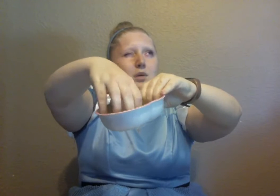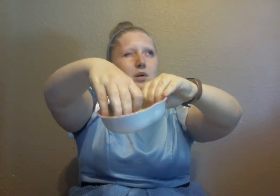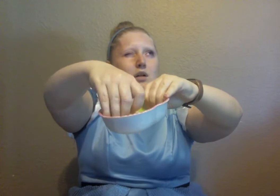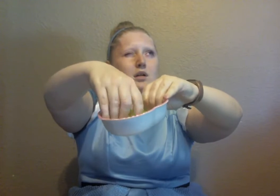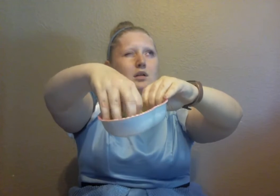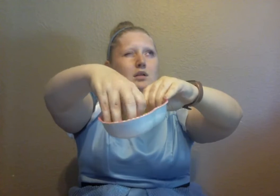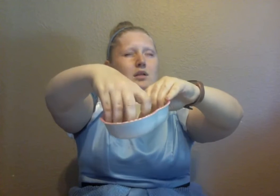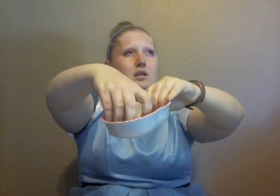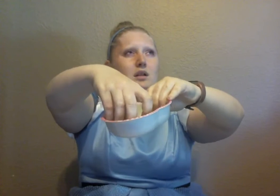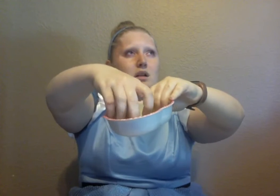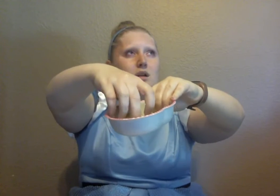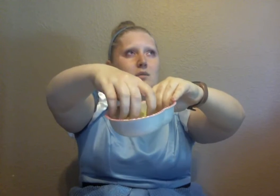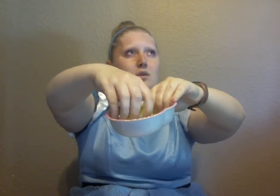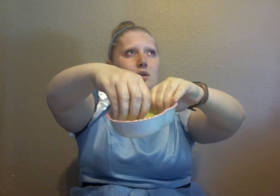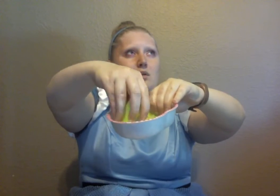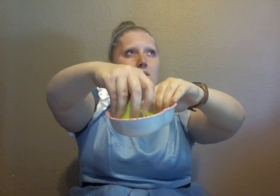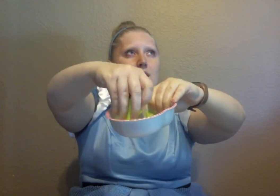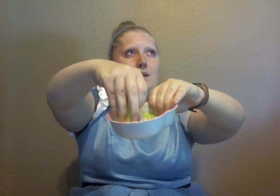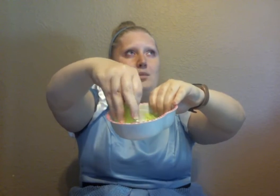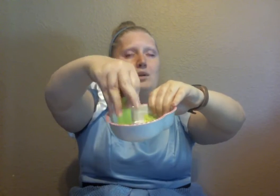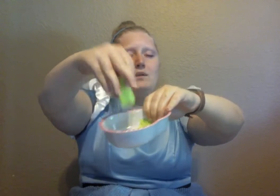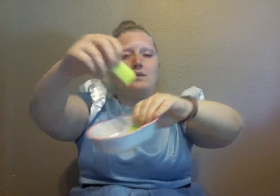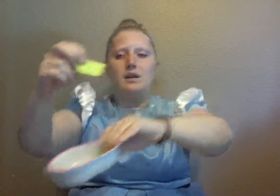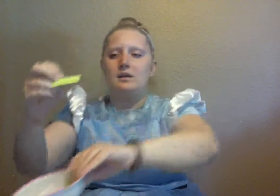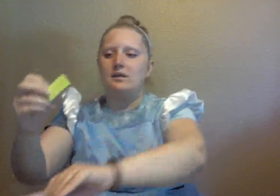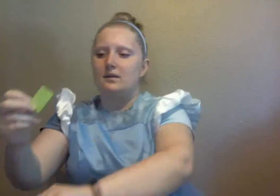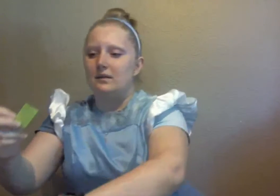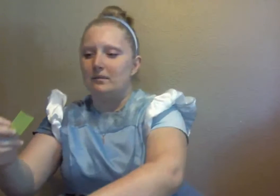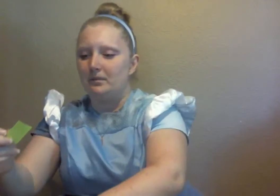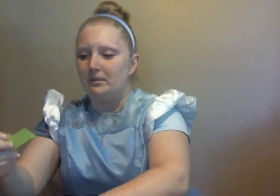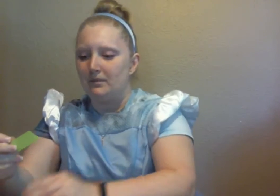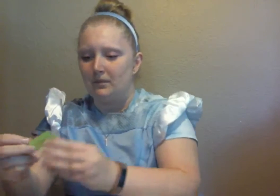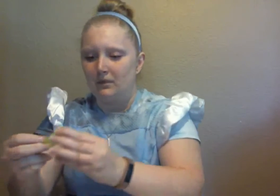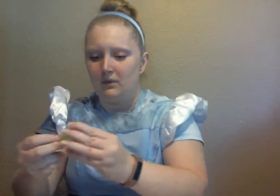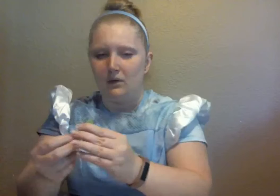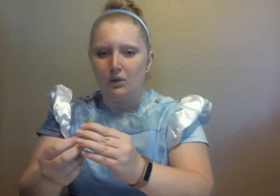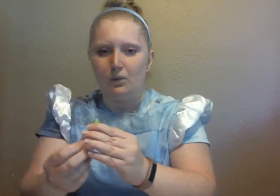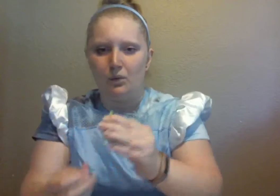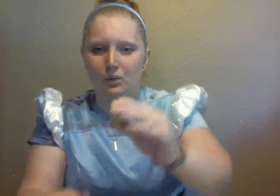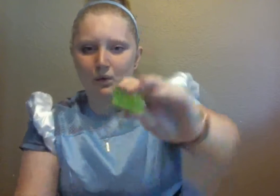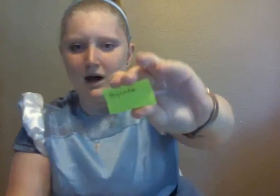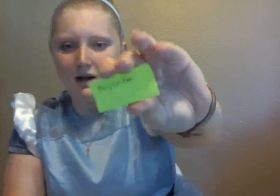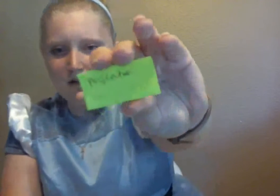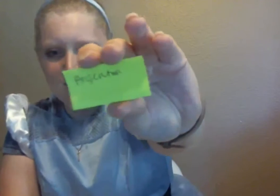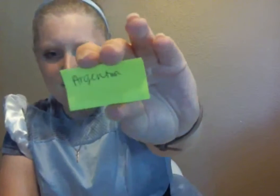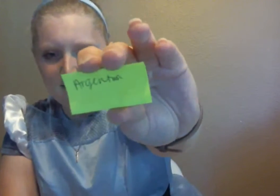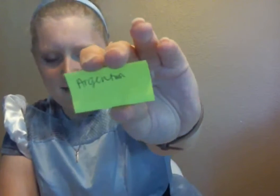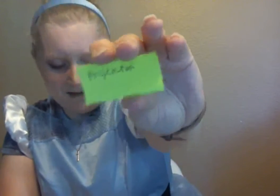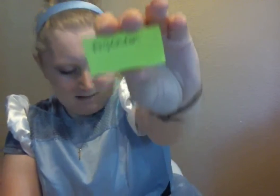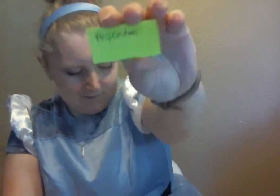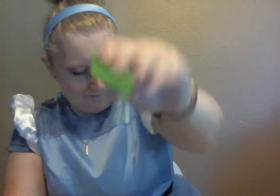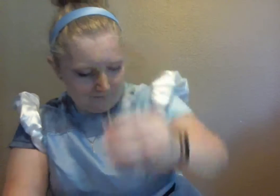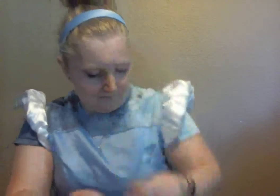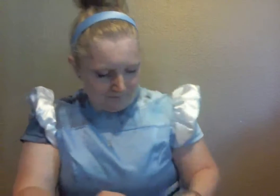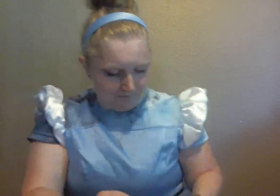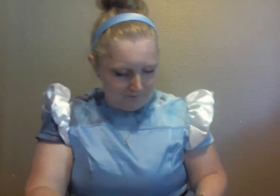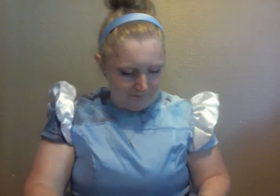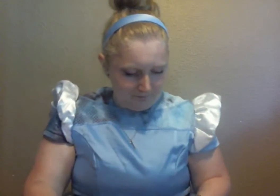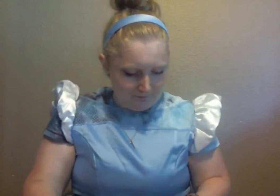bowl. I'm going to grab one of these. Ooh, Argentina.